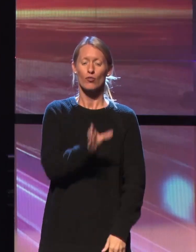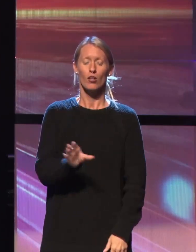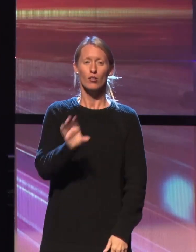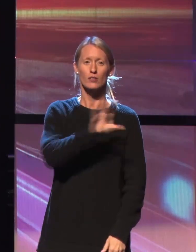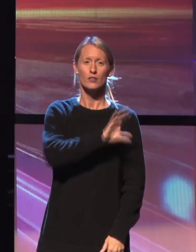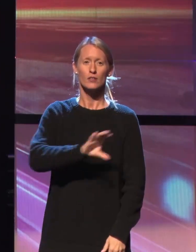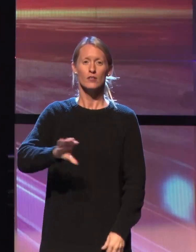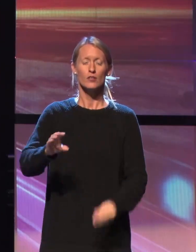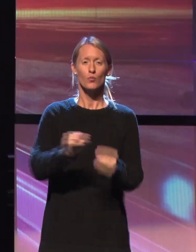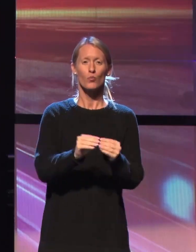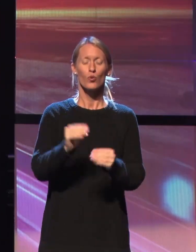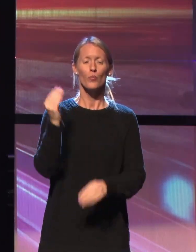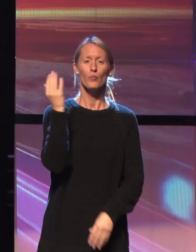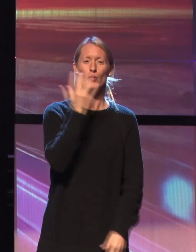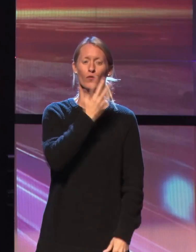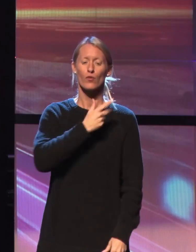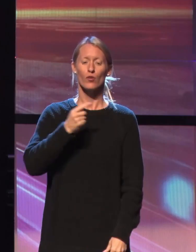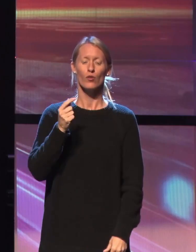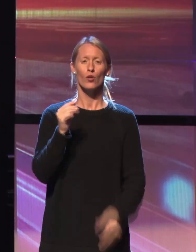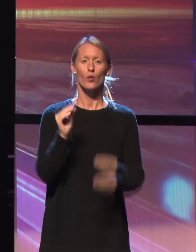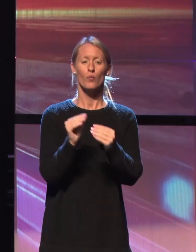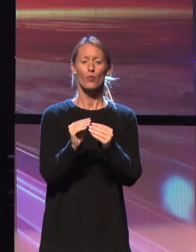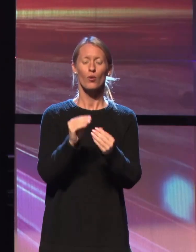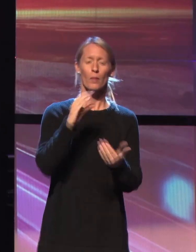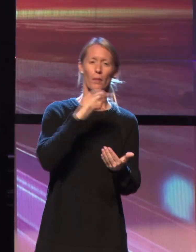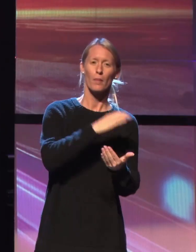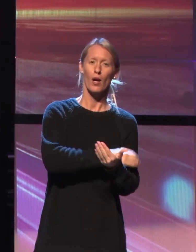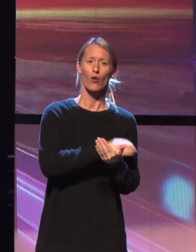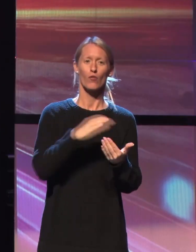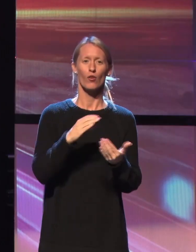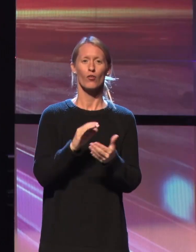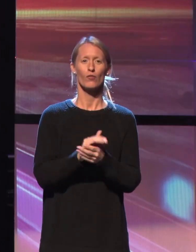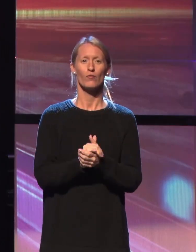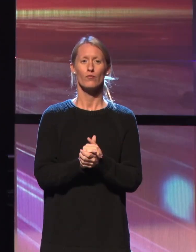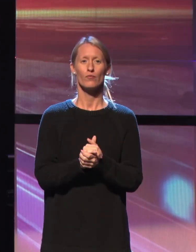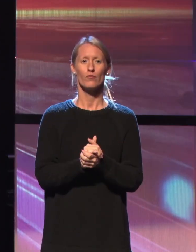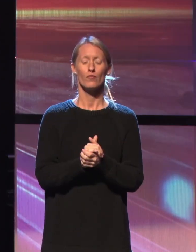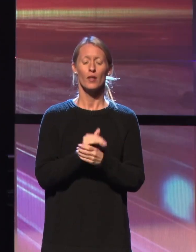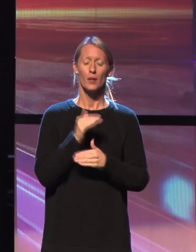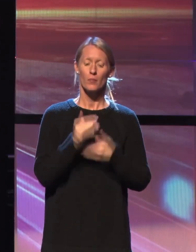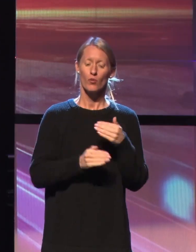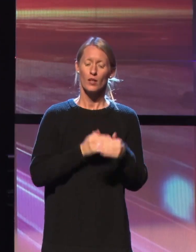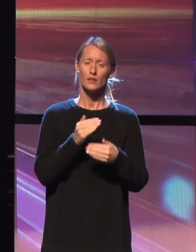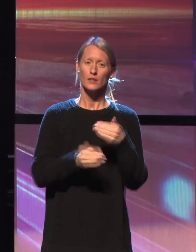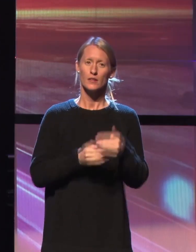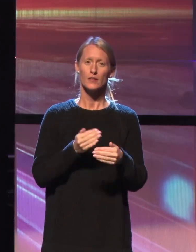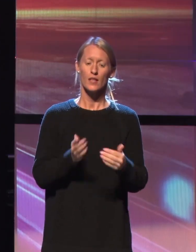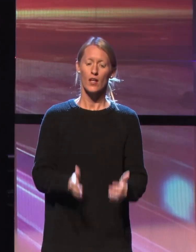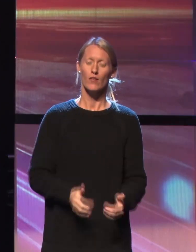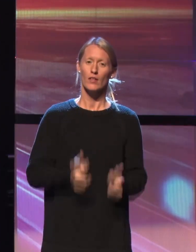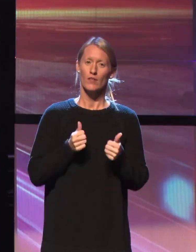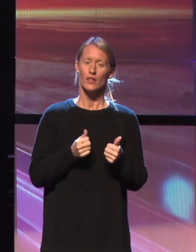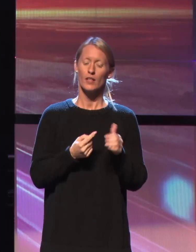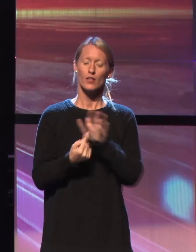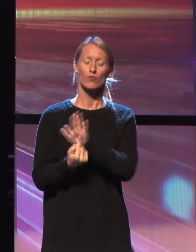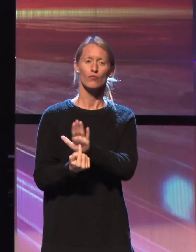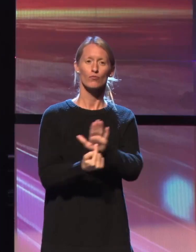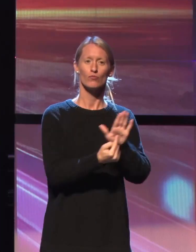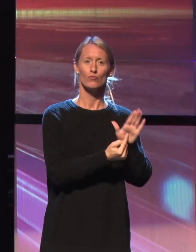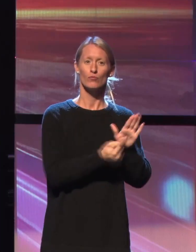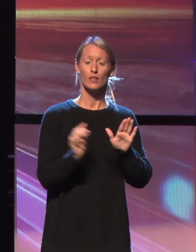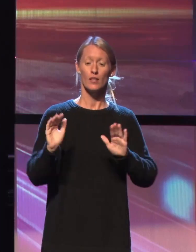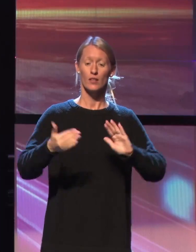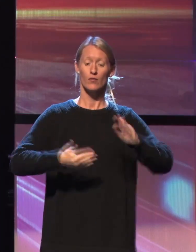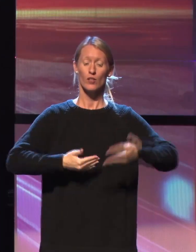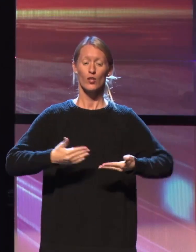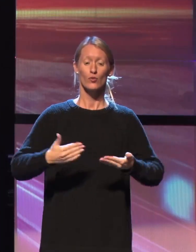beautiful, that's more powerful. And so the process of living in this revelation, of this invitation to